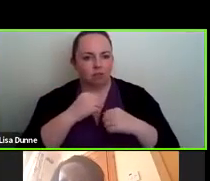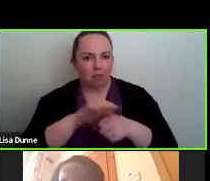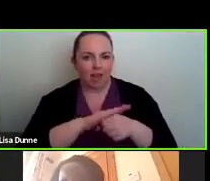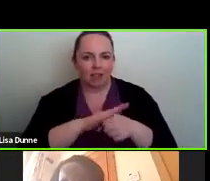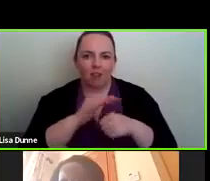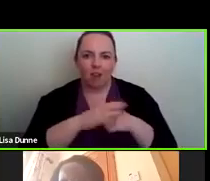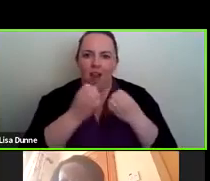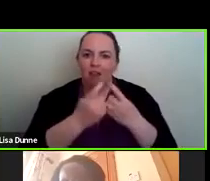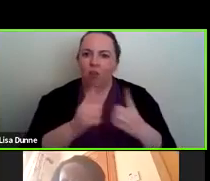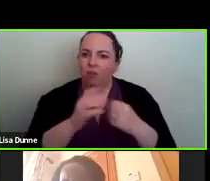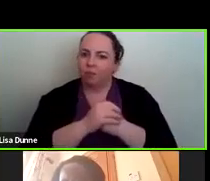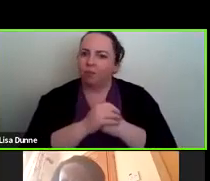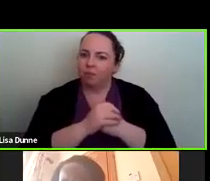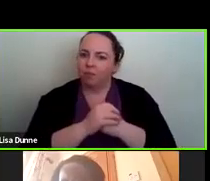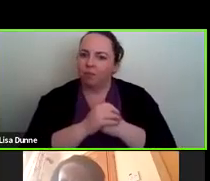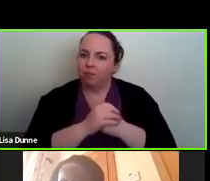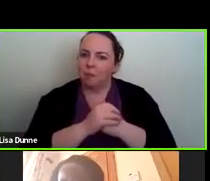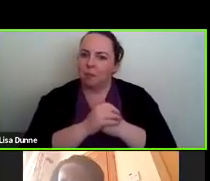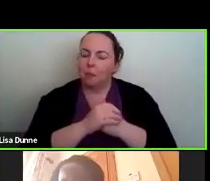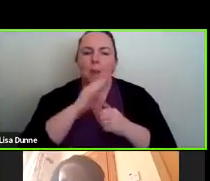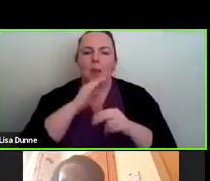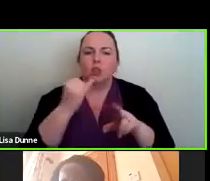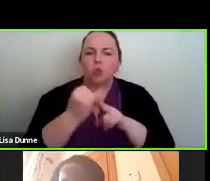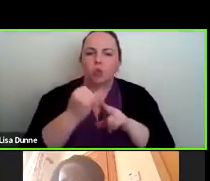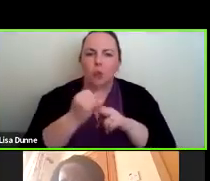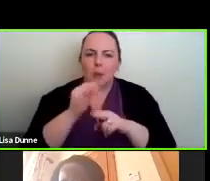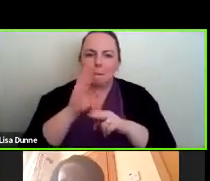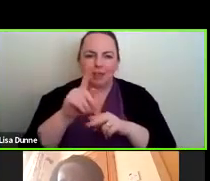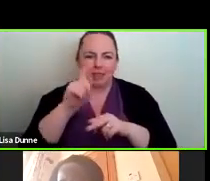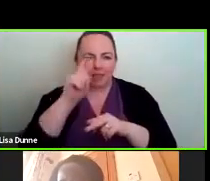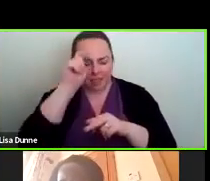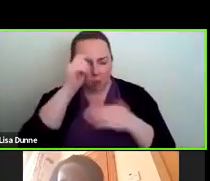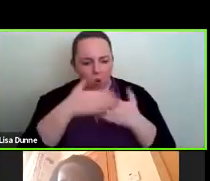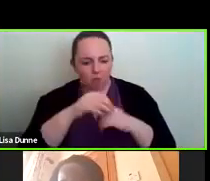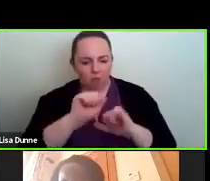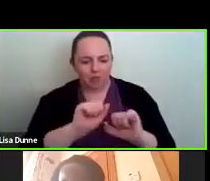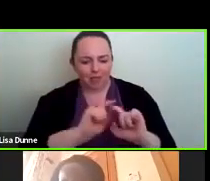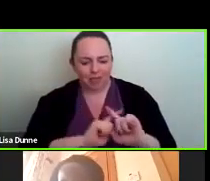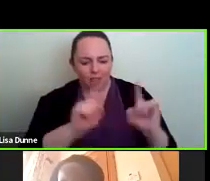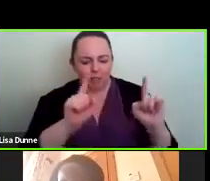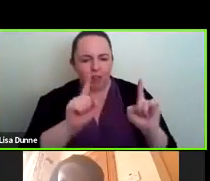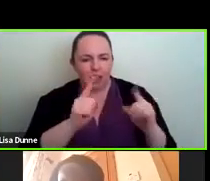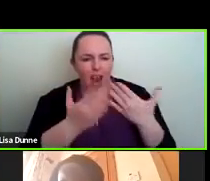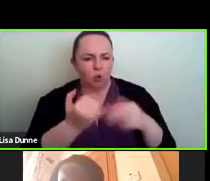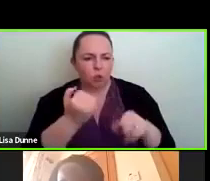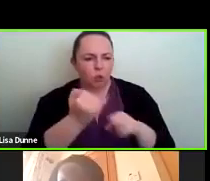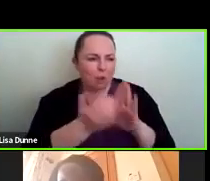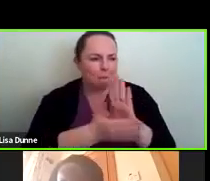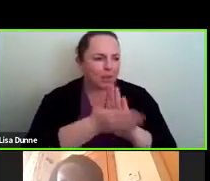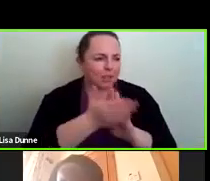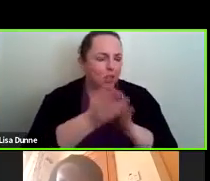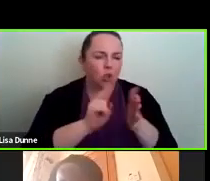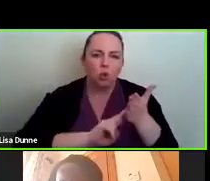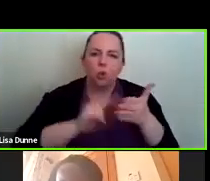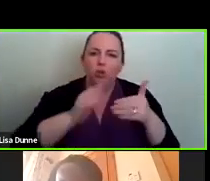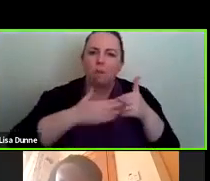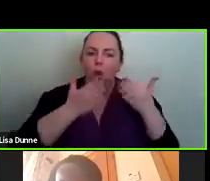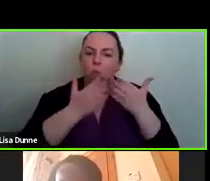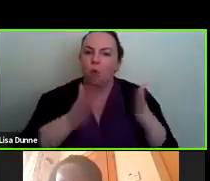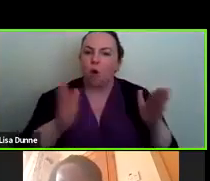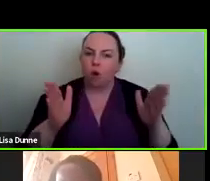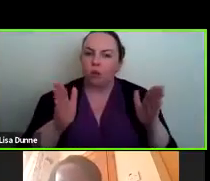And so schools have to look at what they do differently. We have to look at how schools buildings are used more broadly.